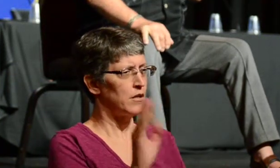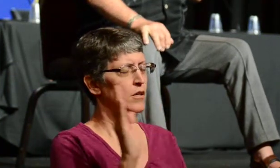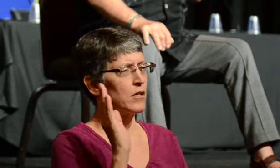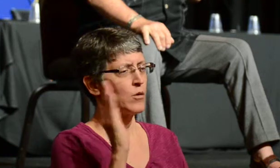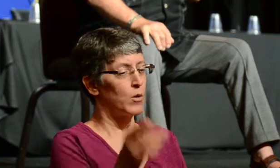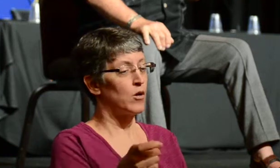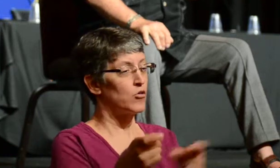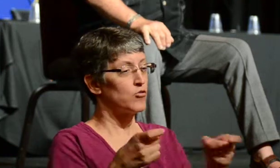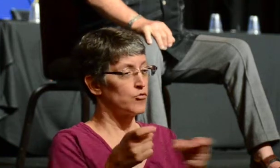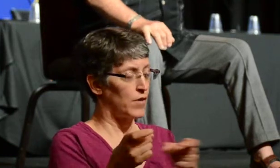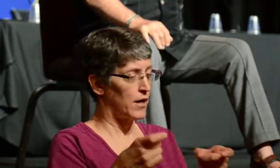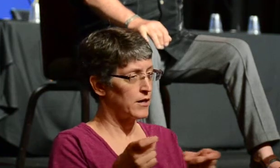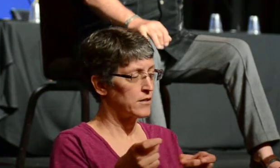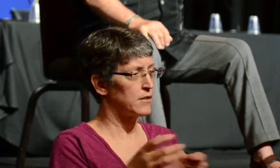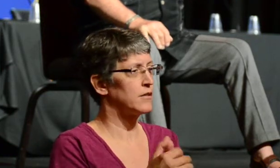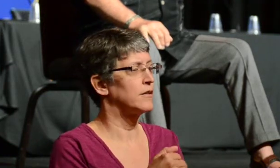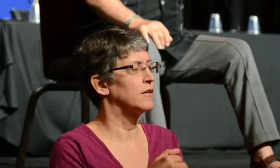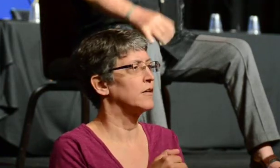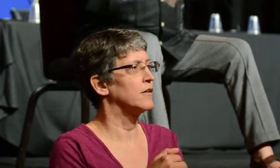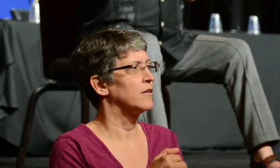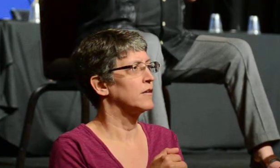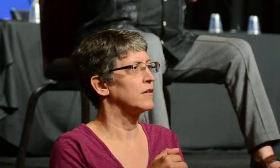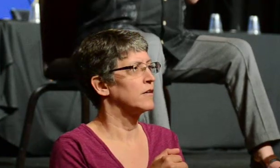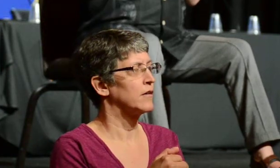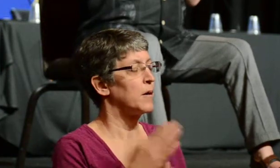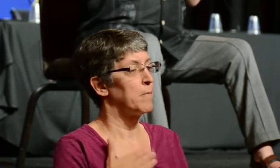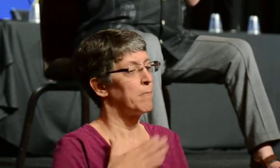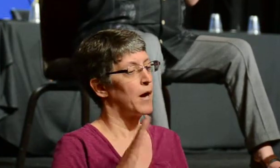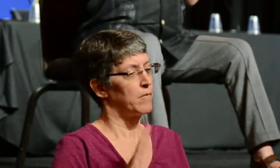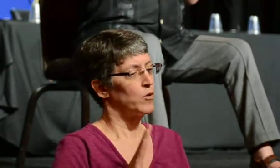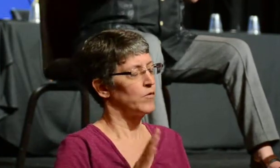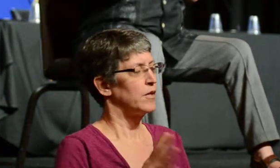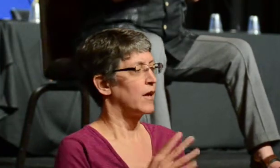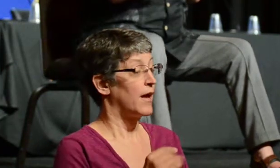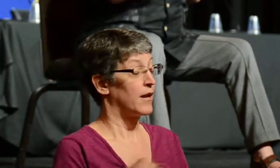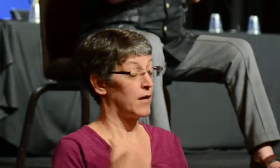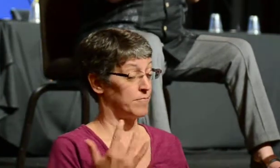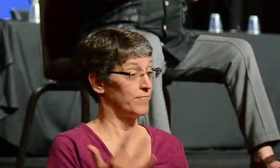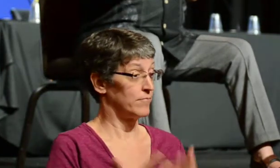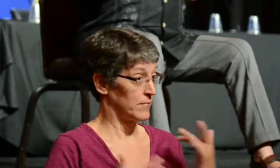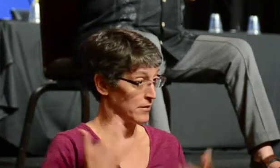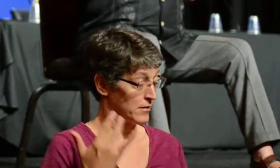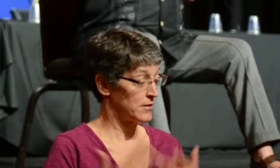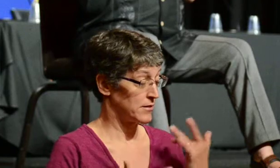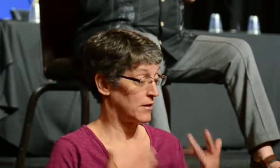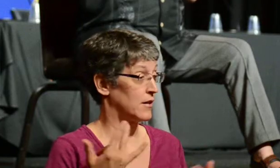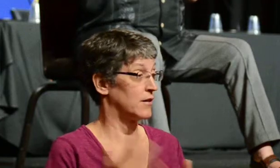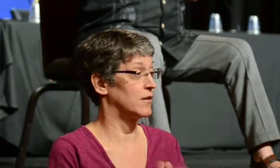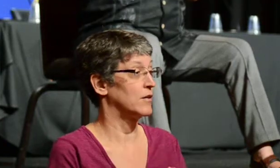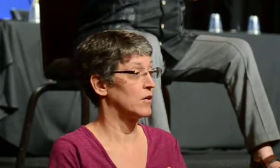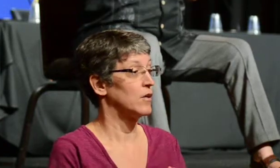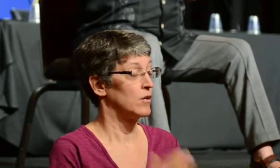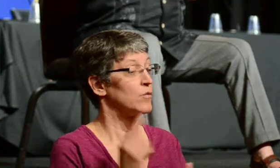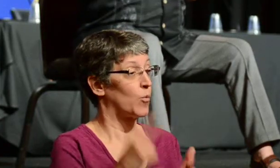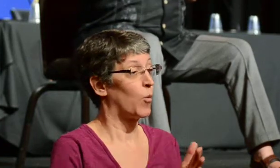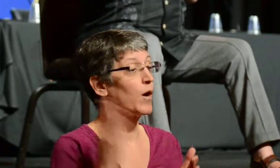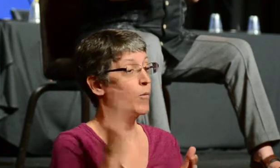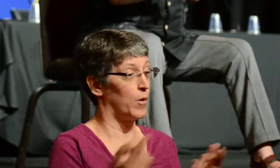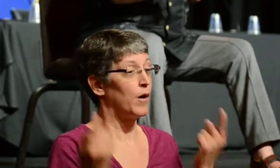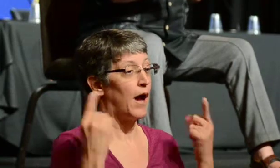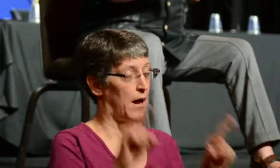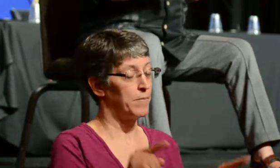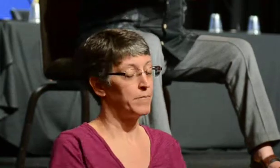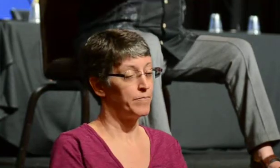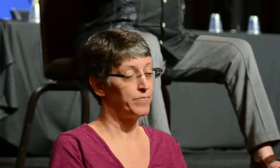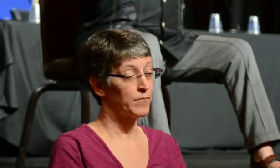to direct it, and I'm thrilled with what's going to happen. I wrote